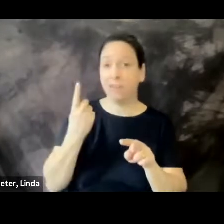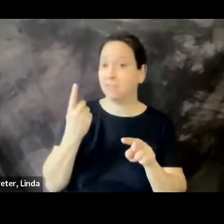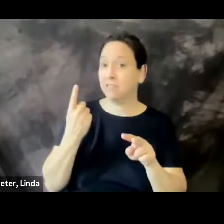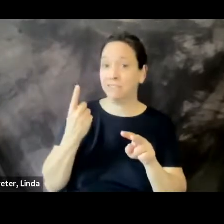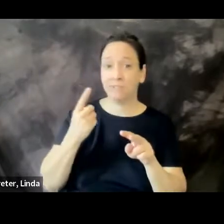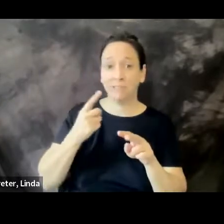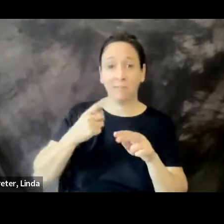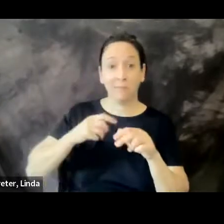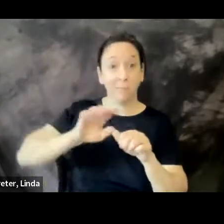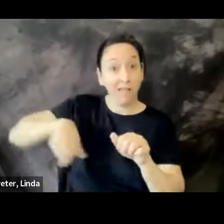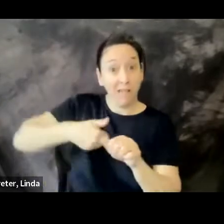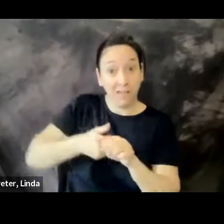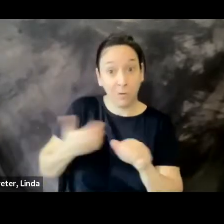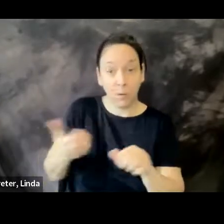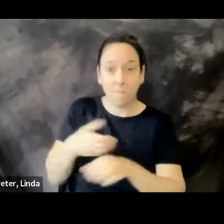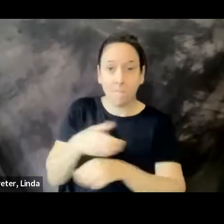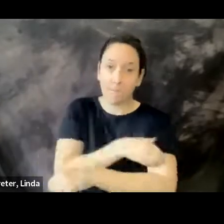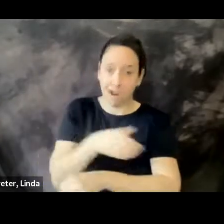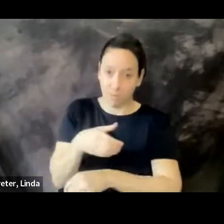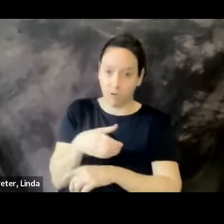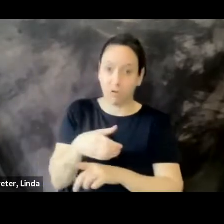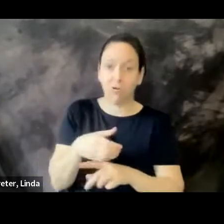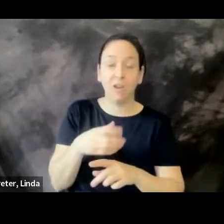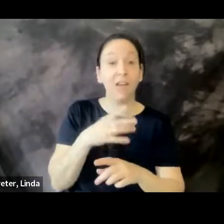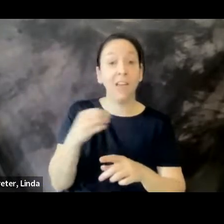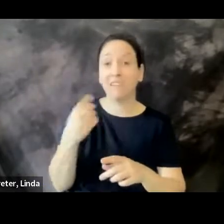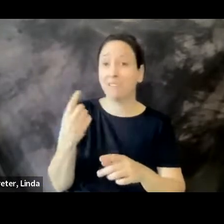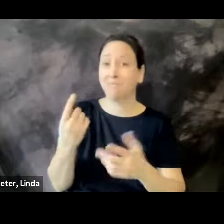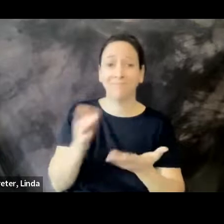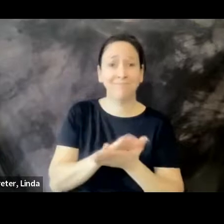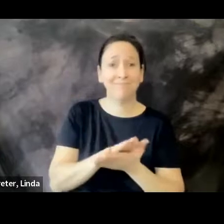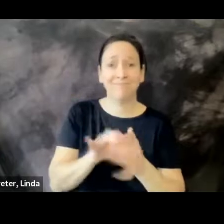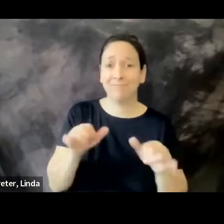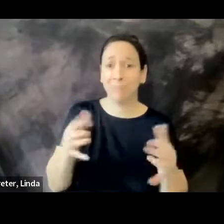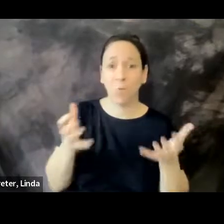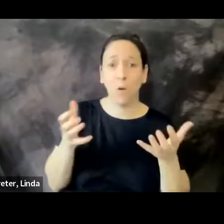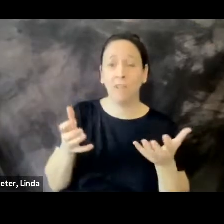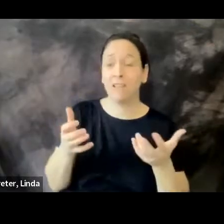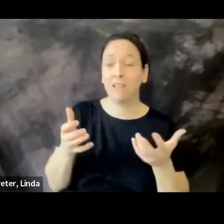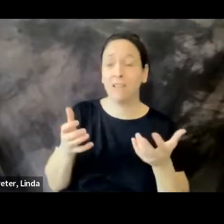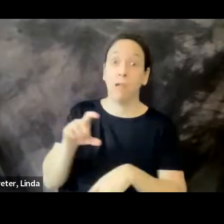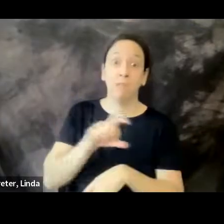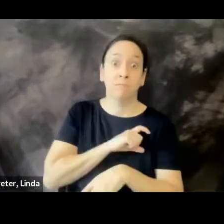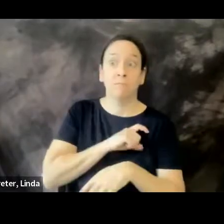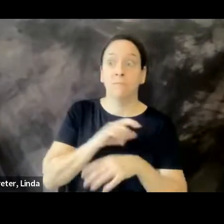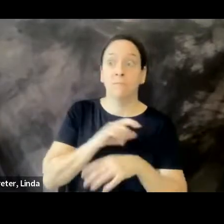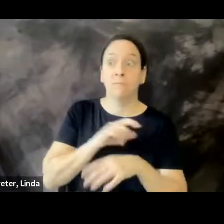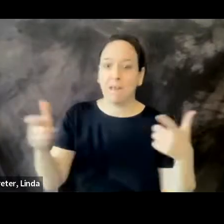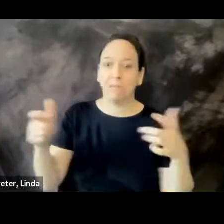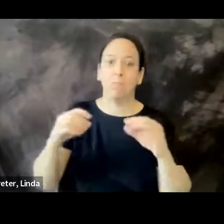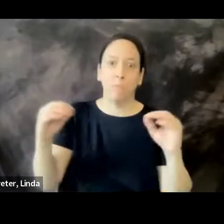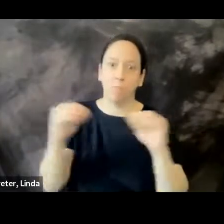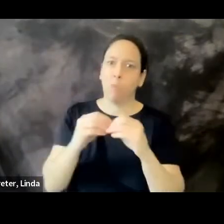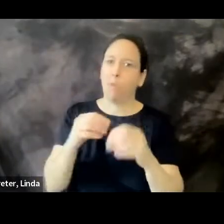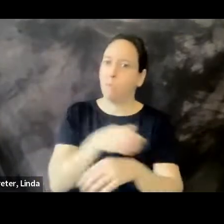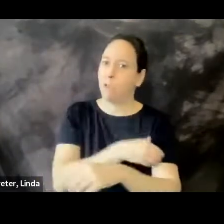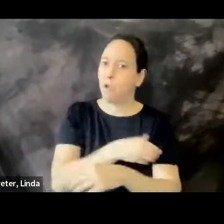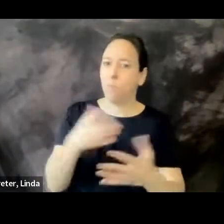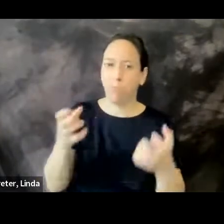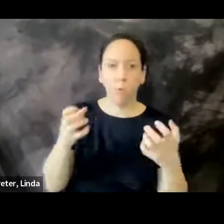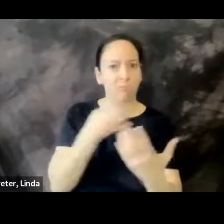always is for the purpose of expanding police power, expanding their ability to target people, to punish people, to incarcerate people.